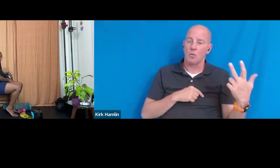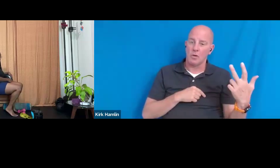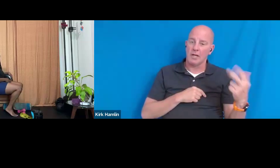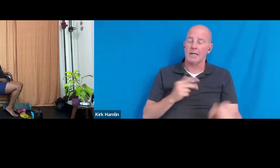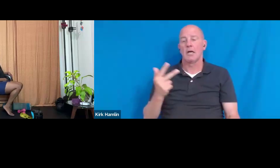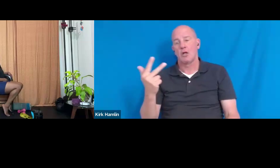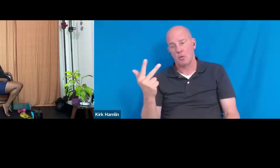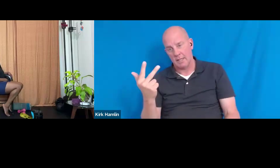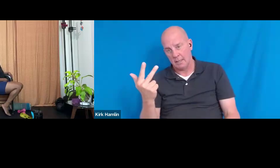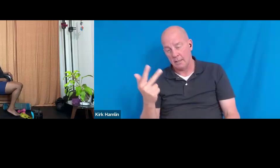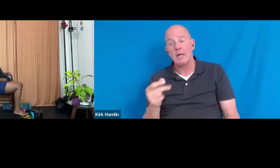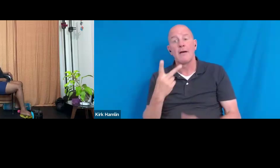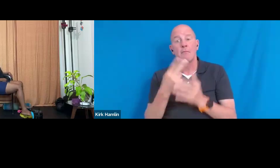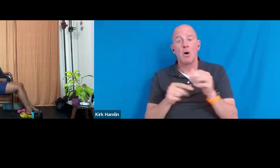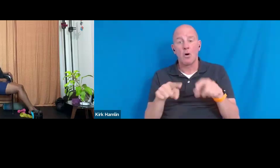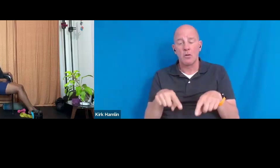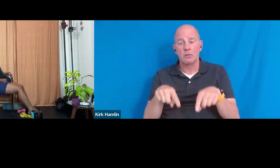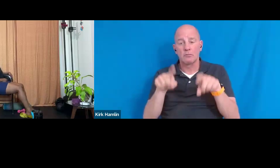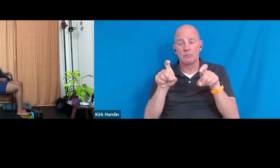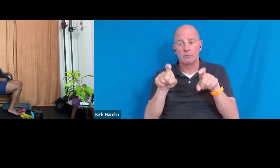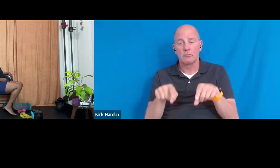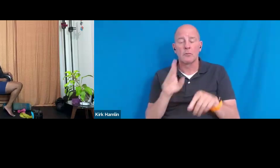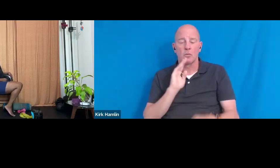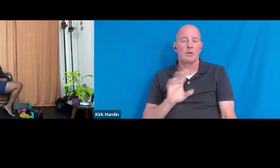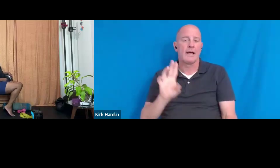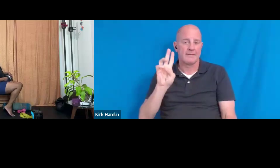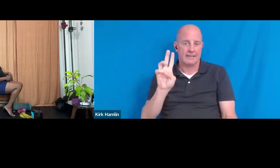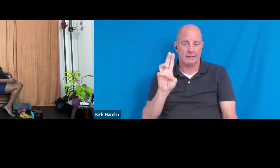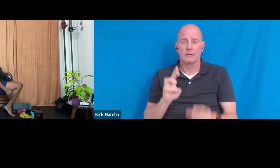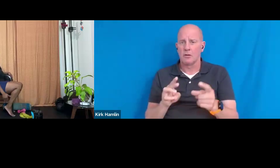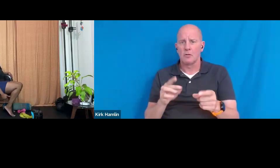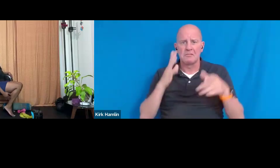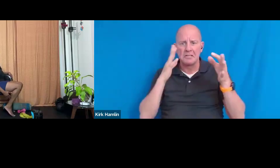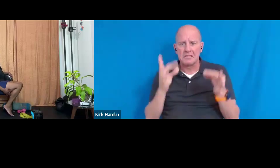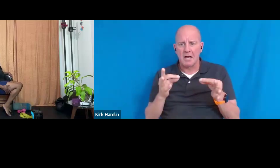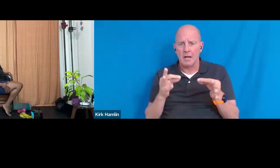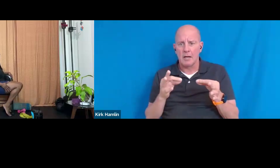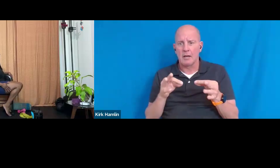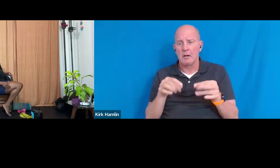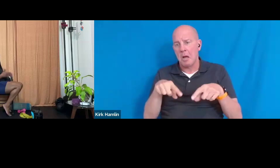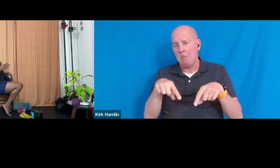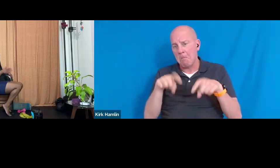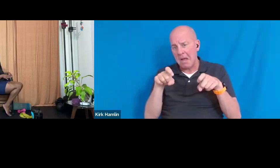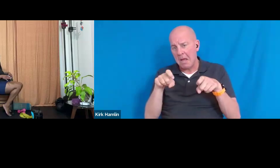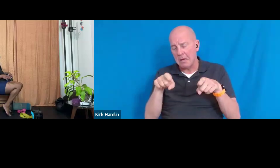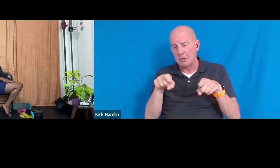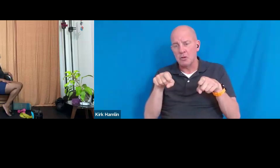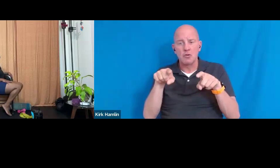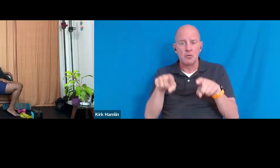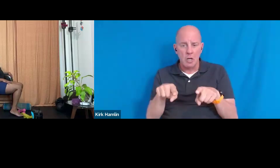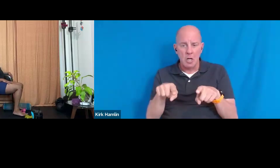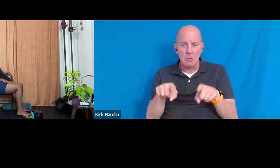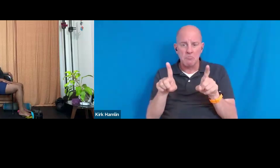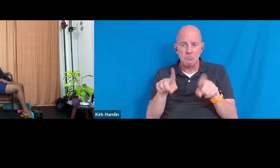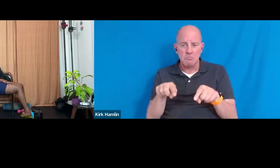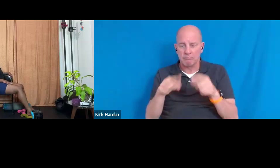the other side. You can play with how bent or straight, but the closer your heels are to the bottom, the less